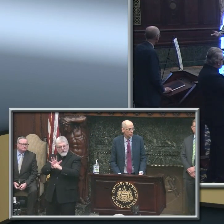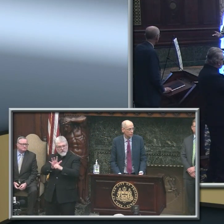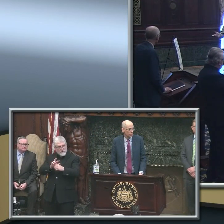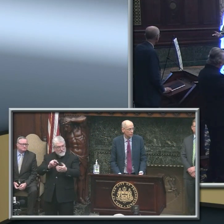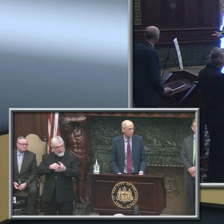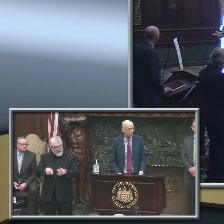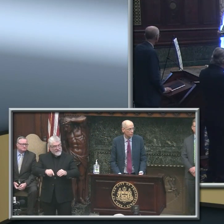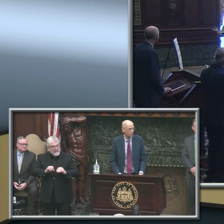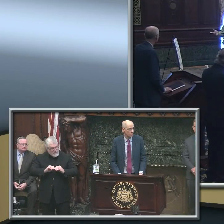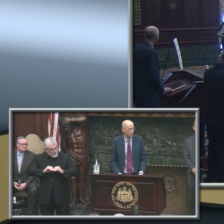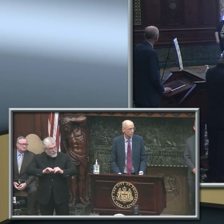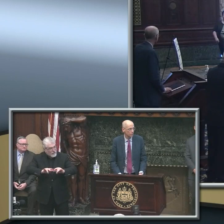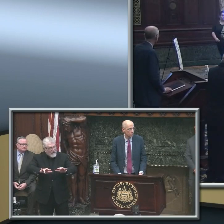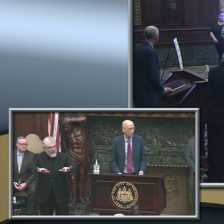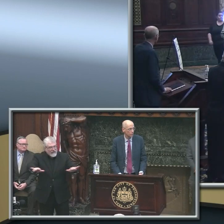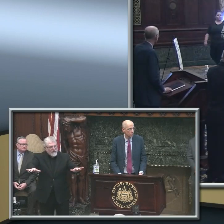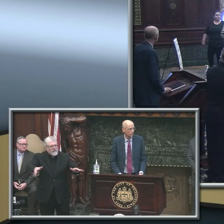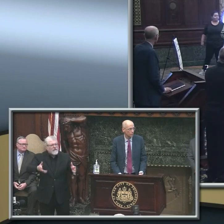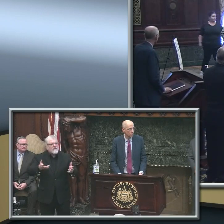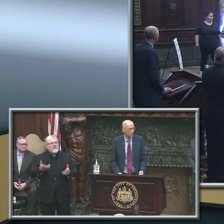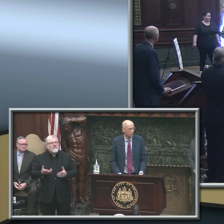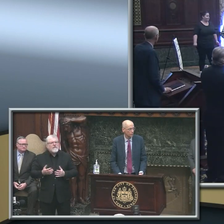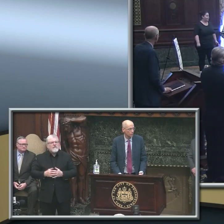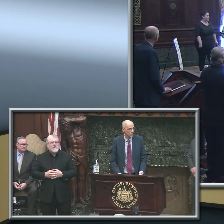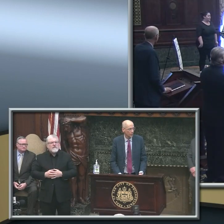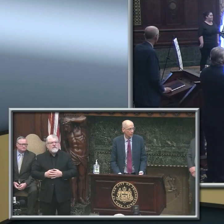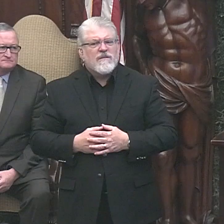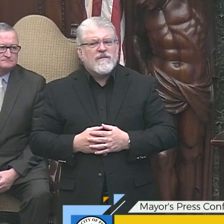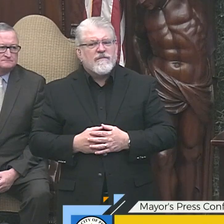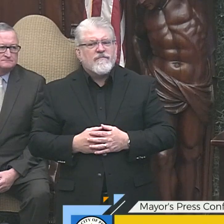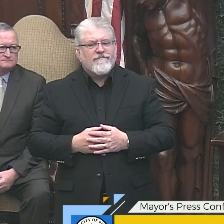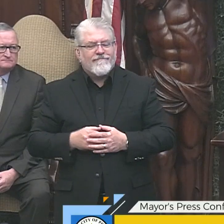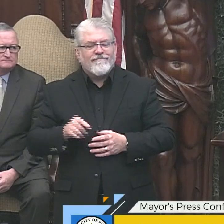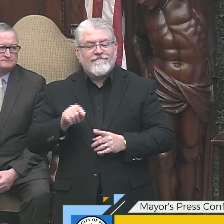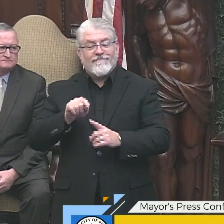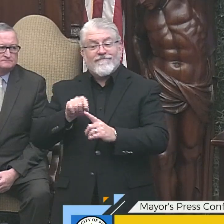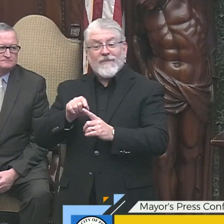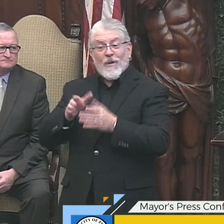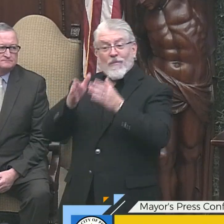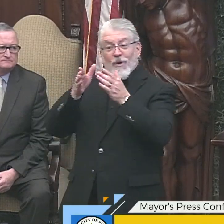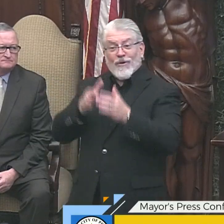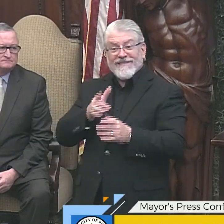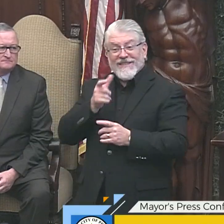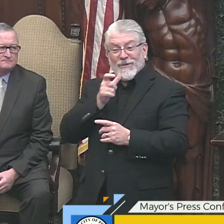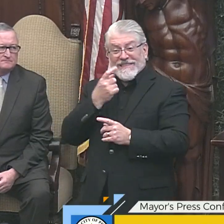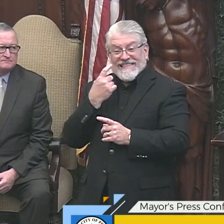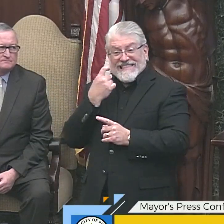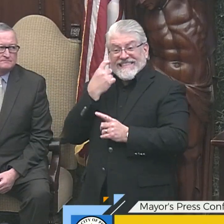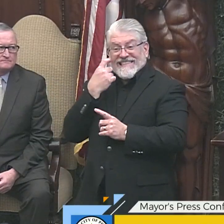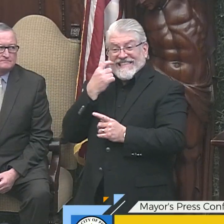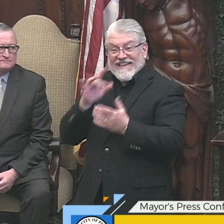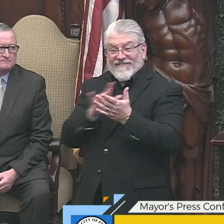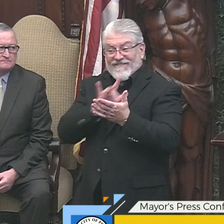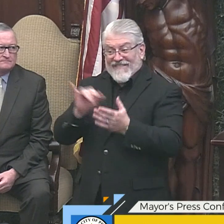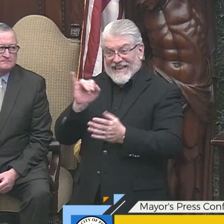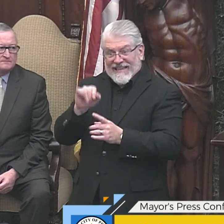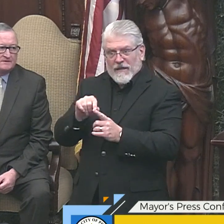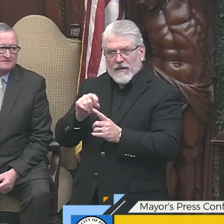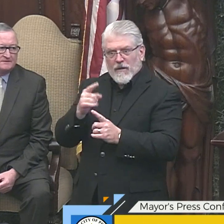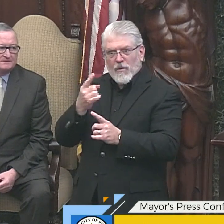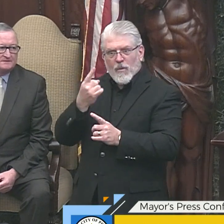new infectee was a food service worker in Kensington? Yeah, I don't have any details on individual cases.